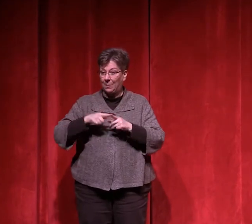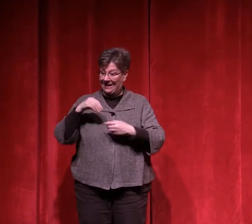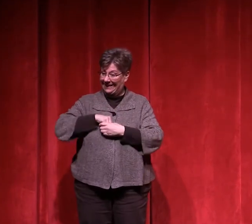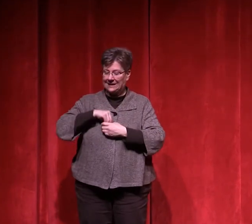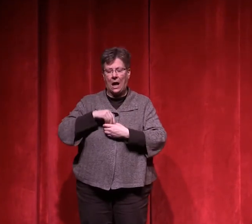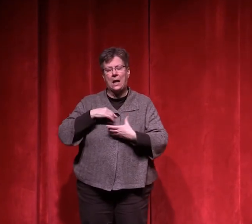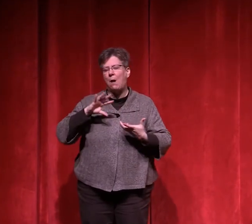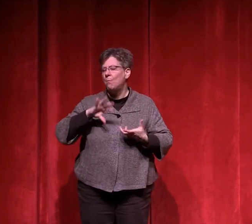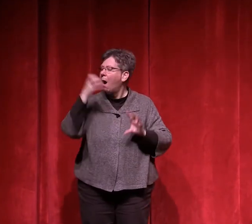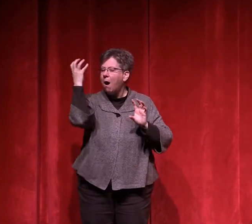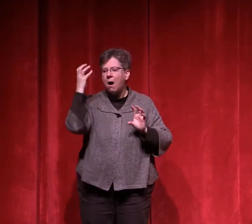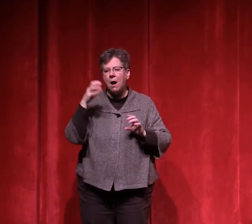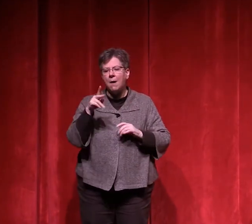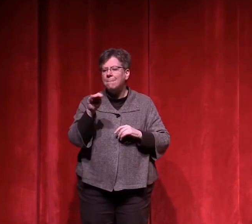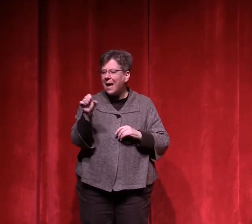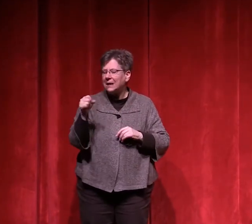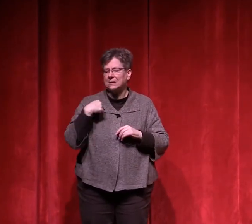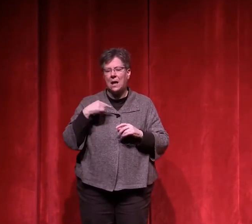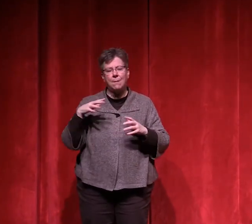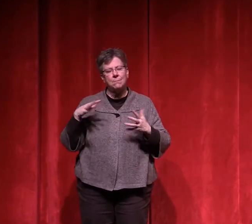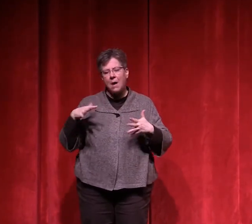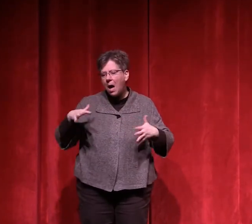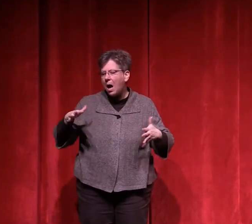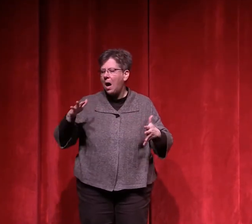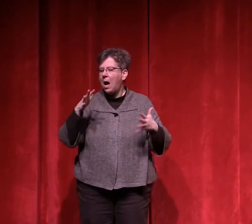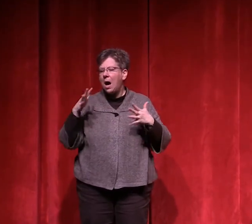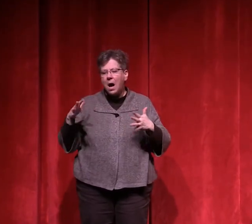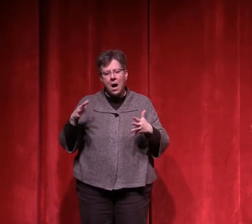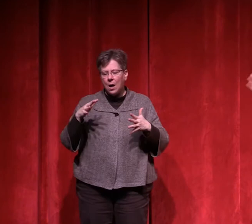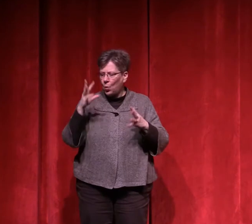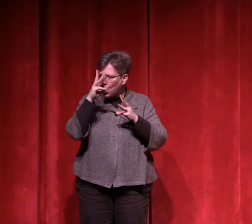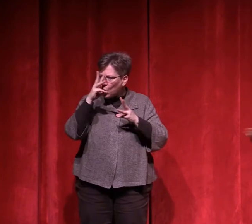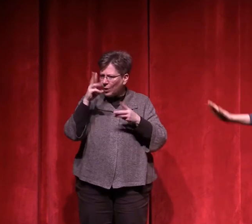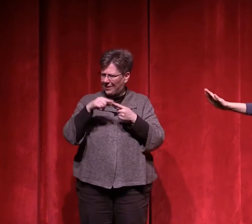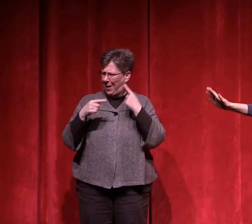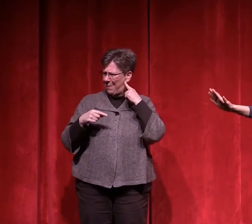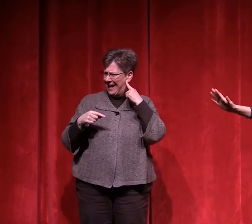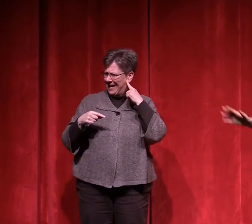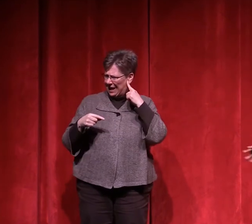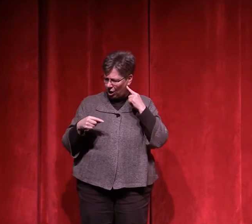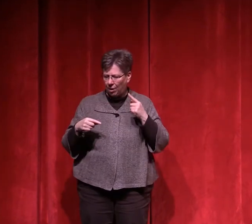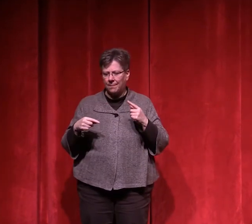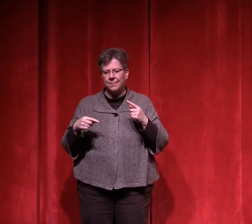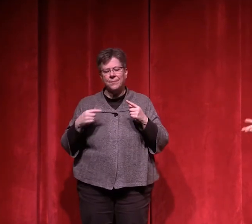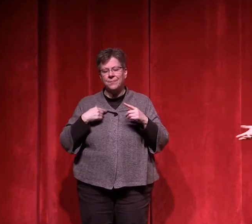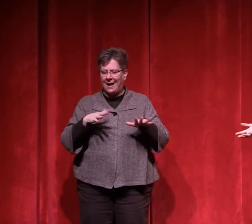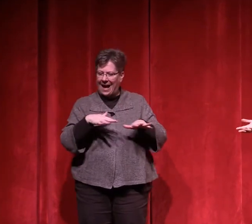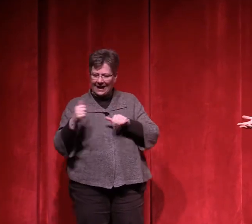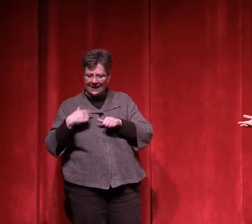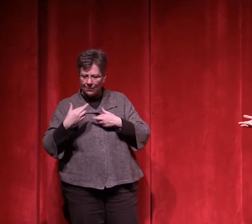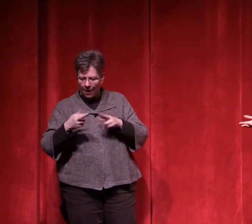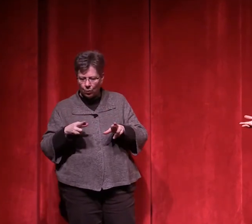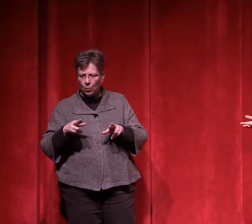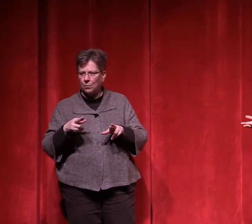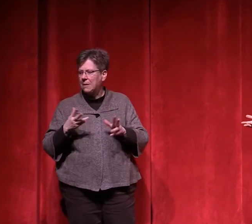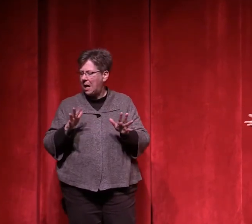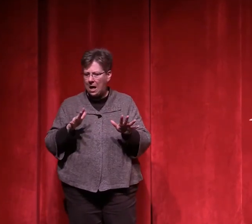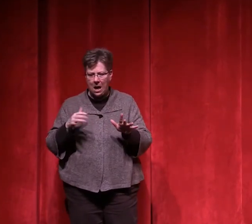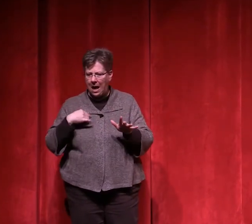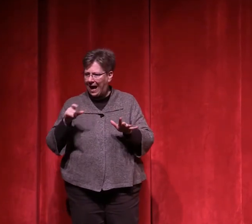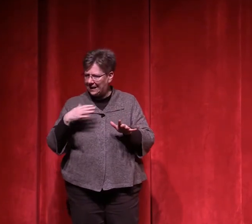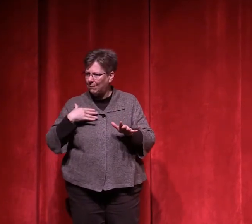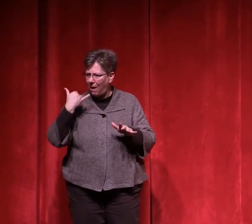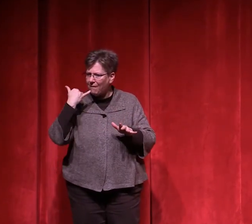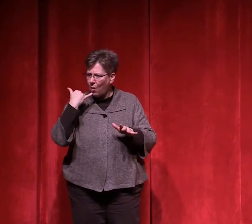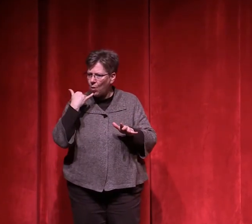mess. I am so panicked. I leave my room, and I need my phone, right? Because